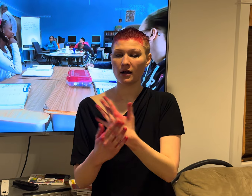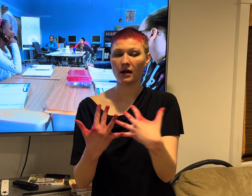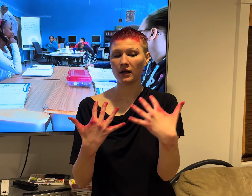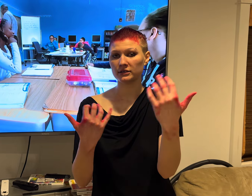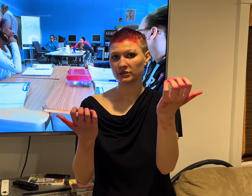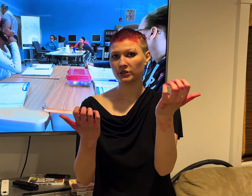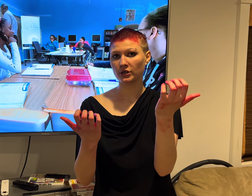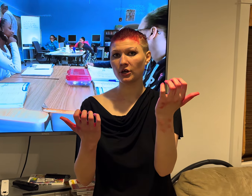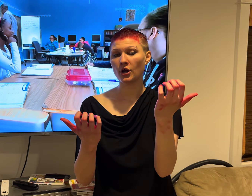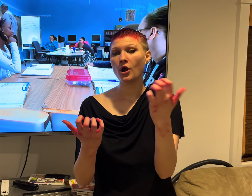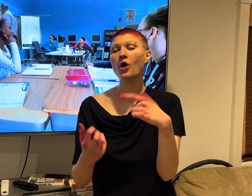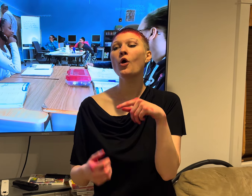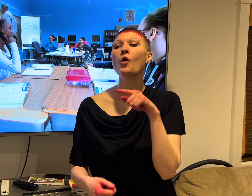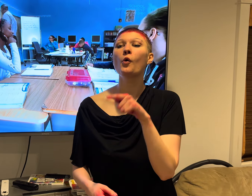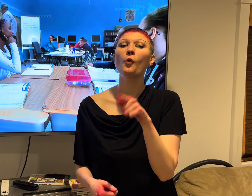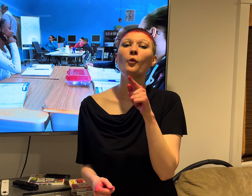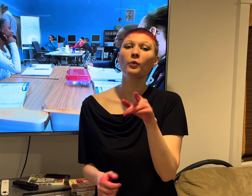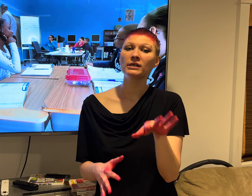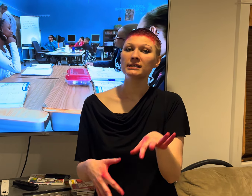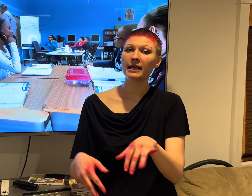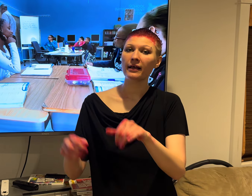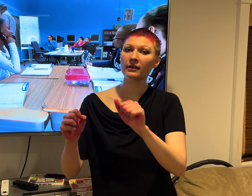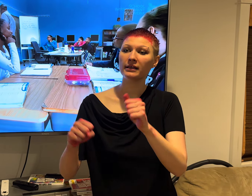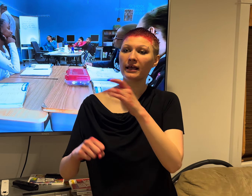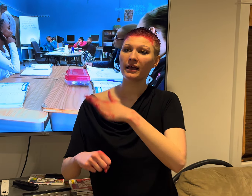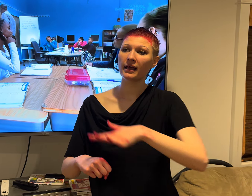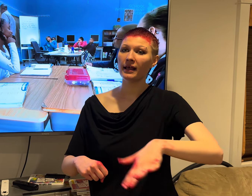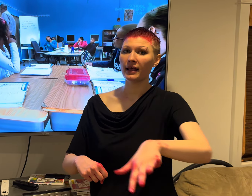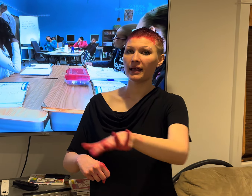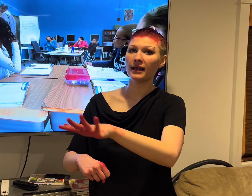That's a little different from what you guys, well, no. I didn't get yours,